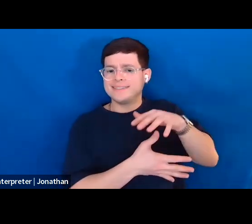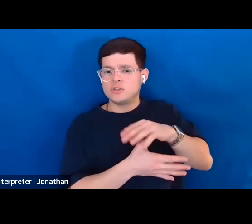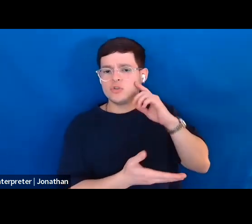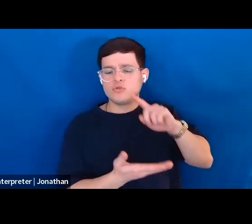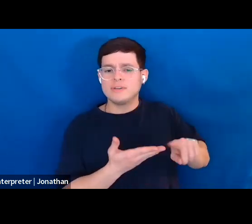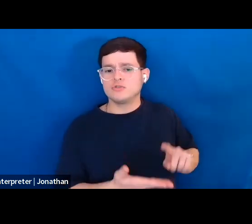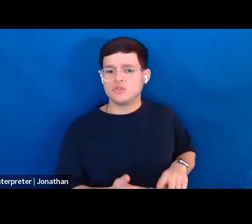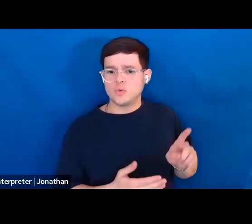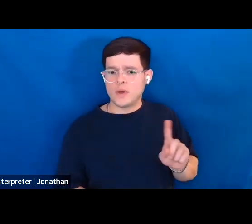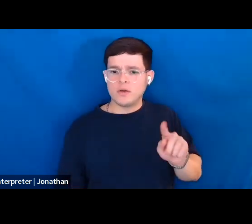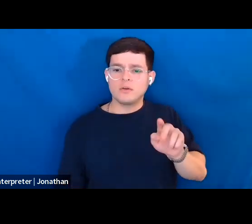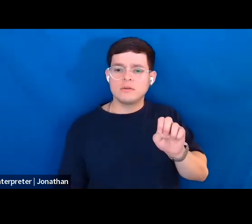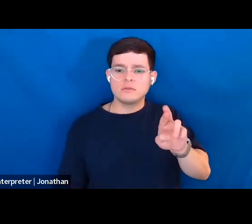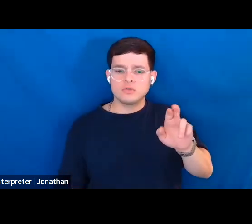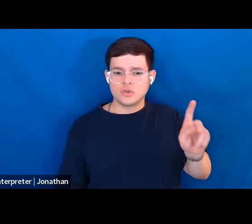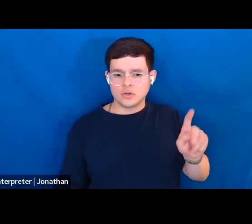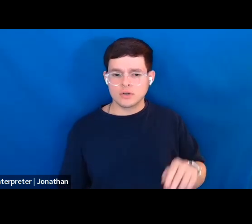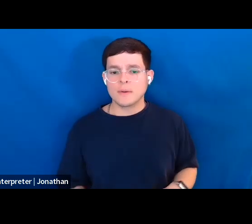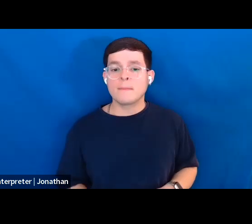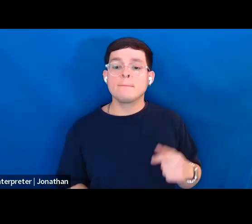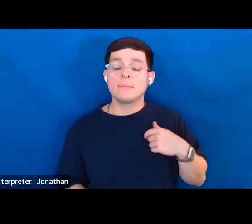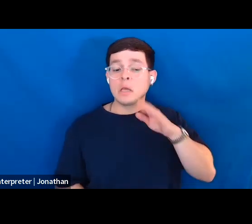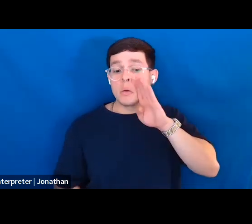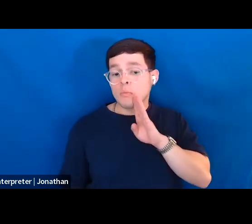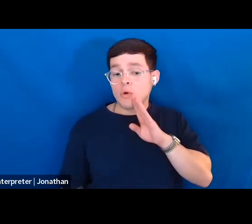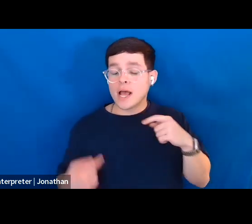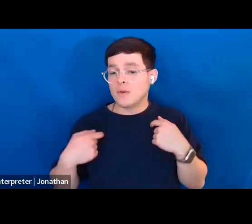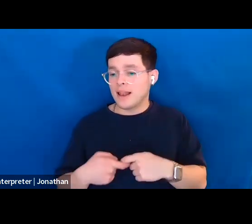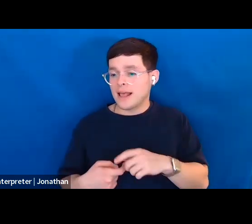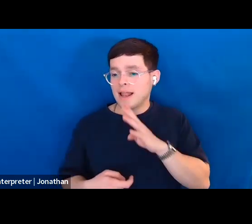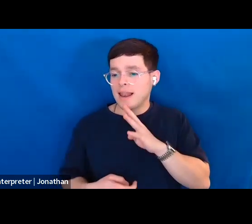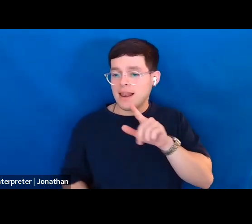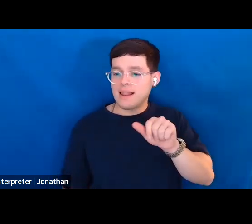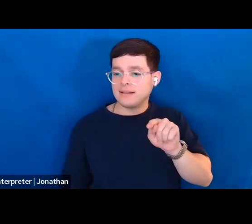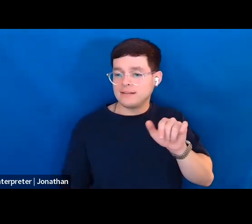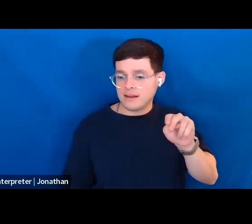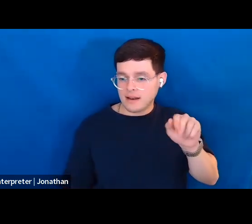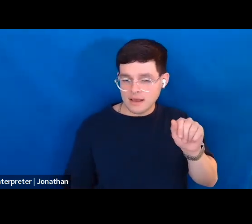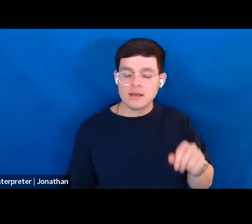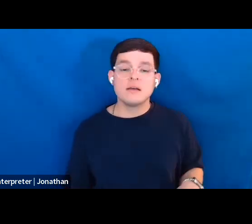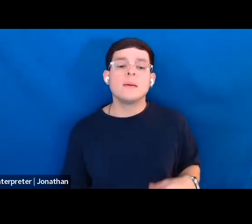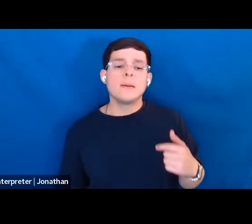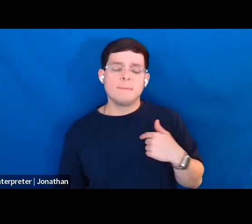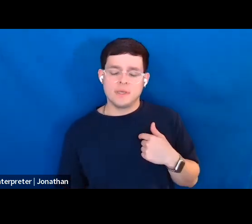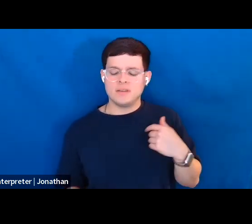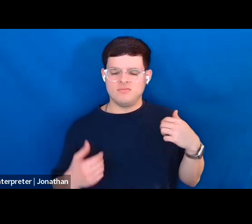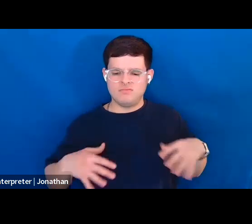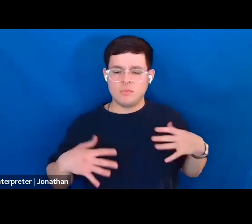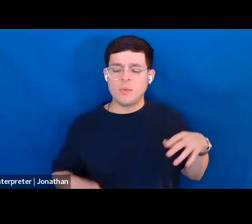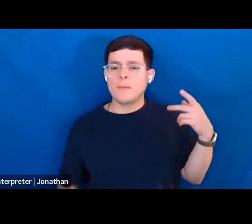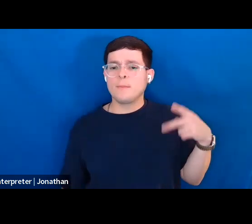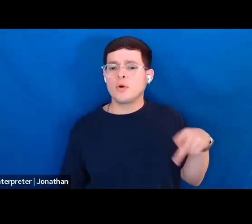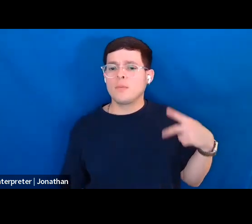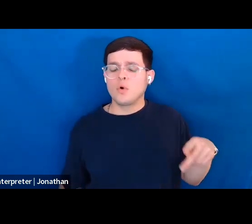Turk. I am a brown Latina, and I am wearing a purple floral shirt,